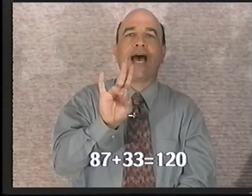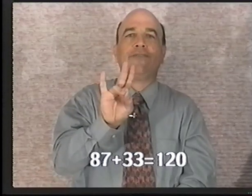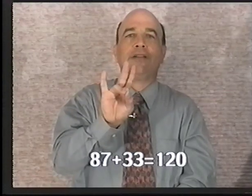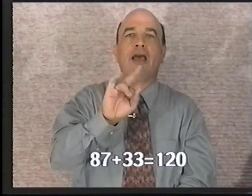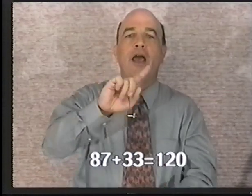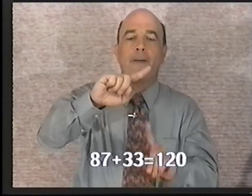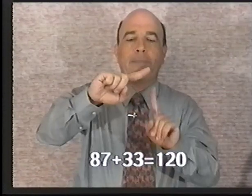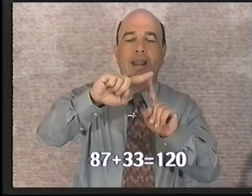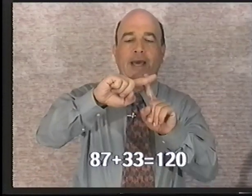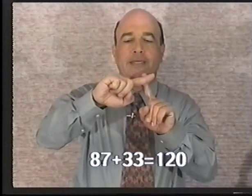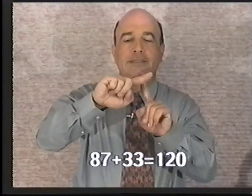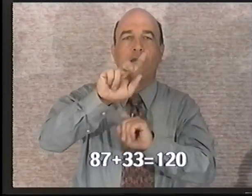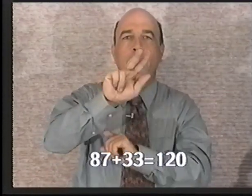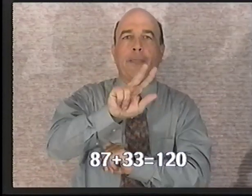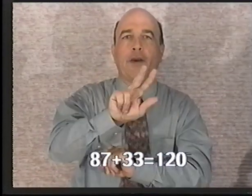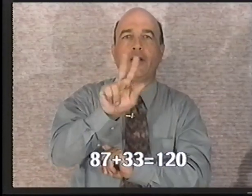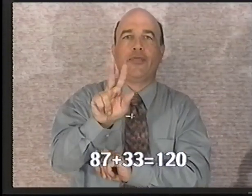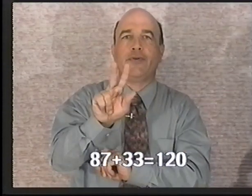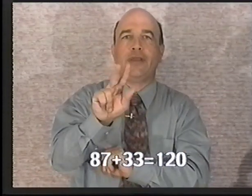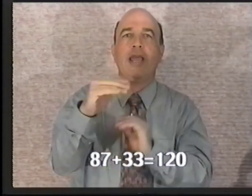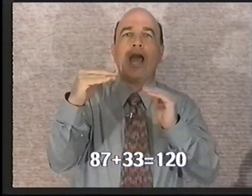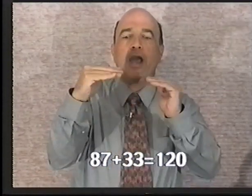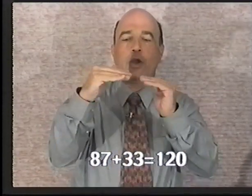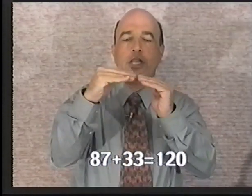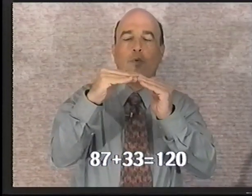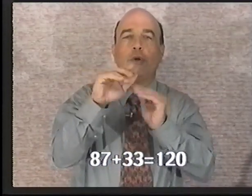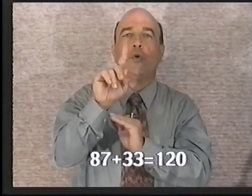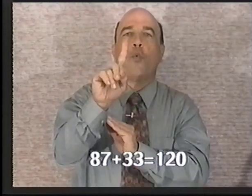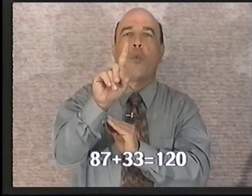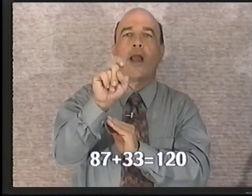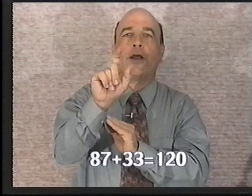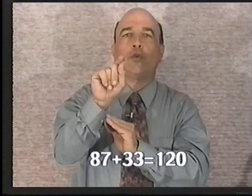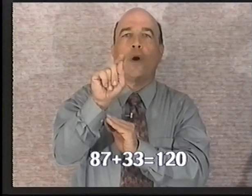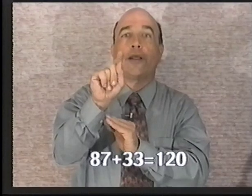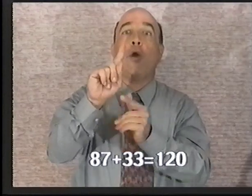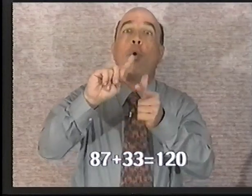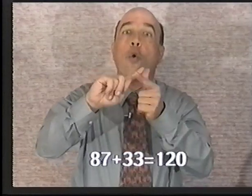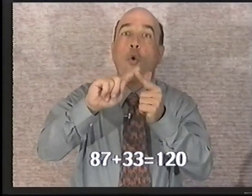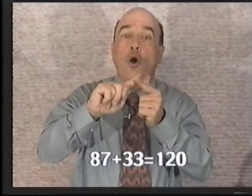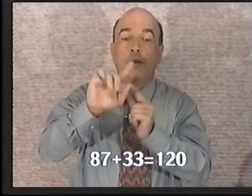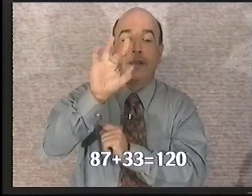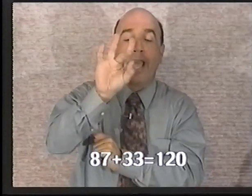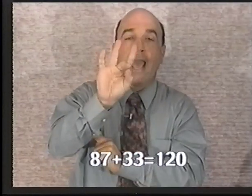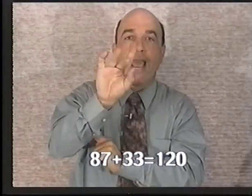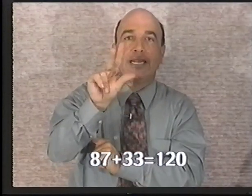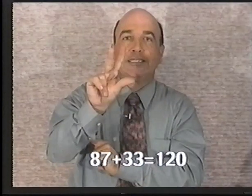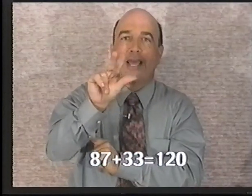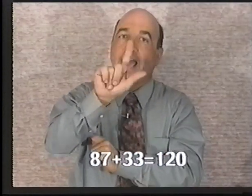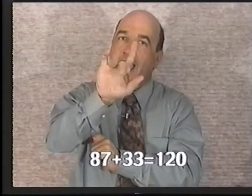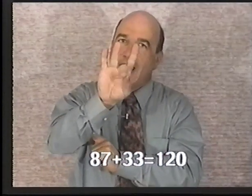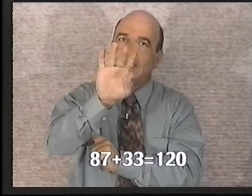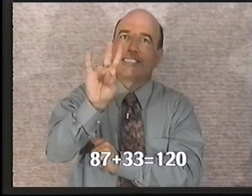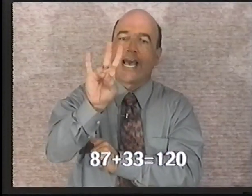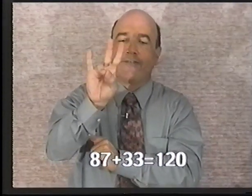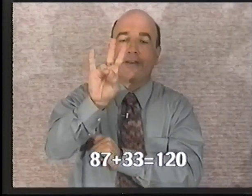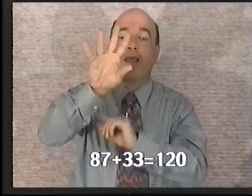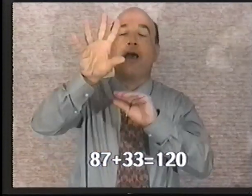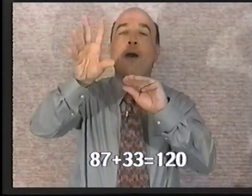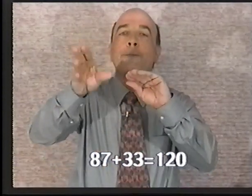87 plus 33 equals 120 or 87